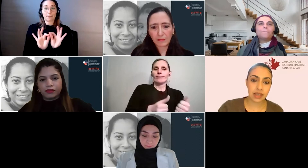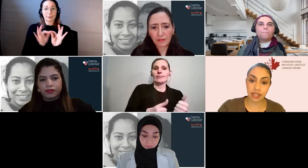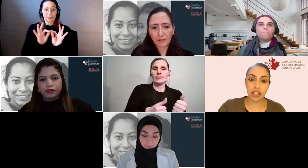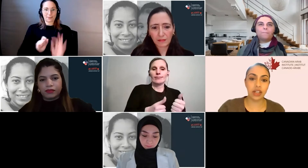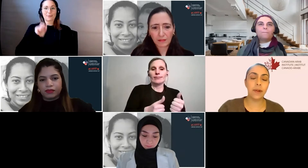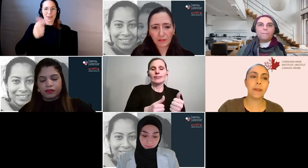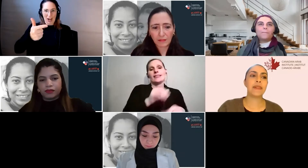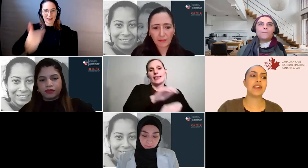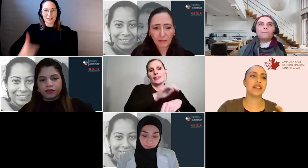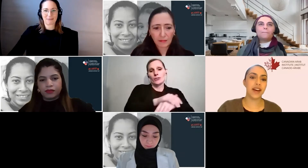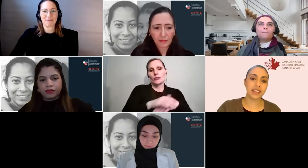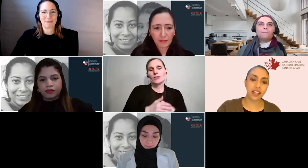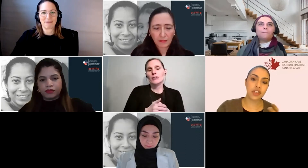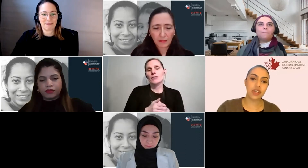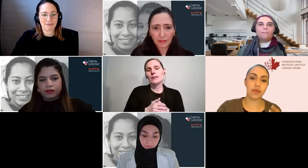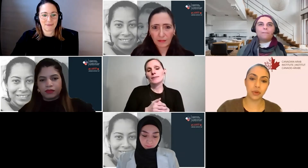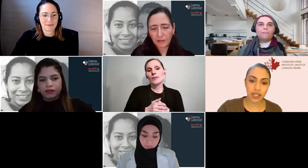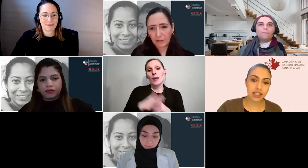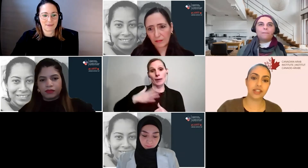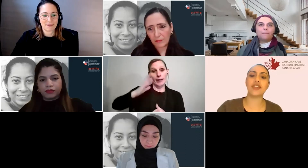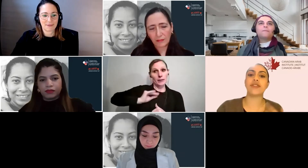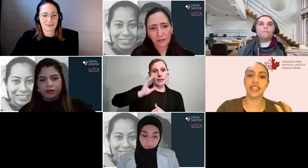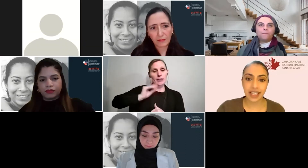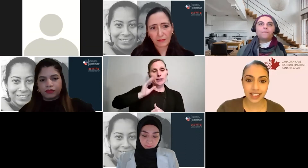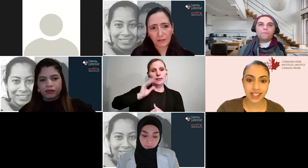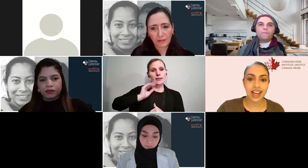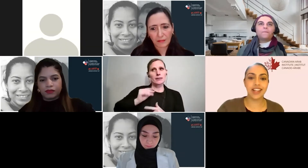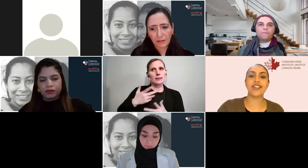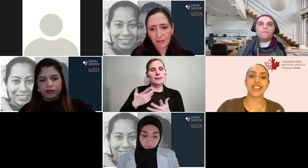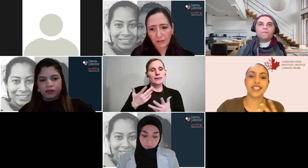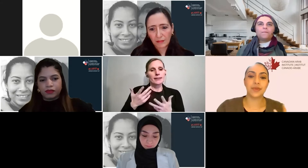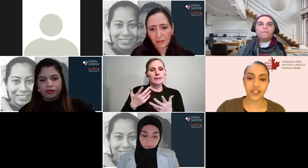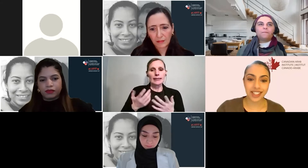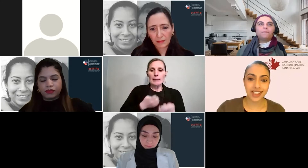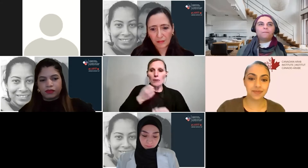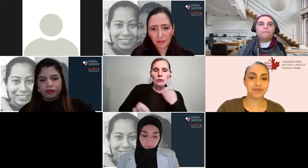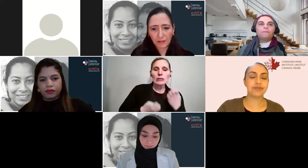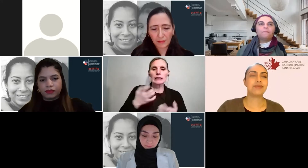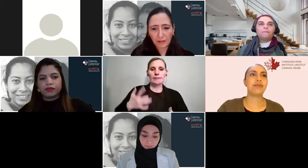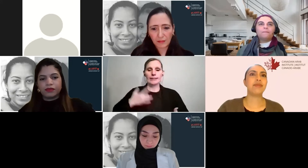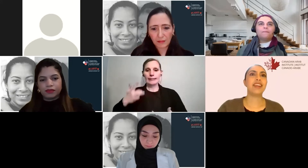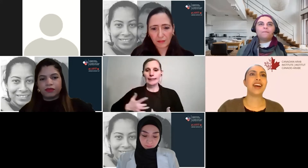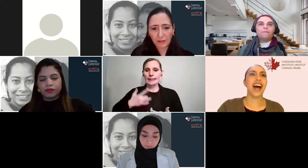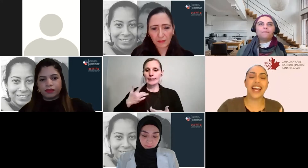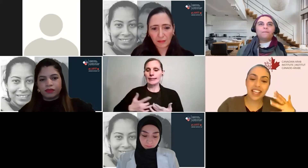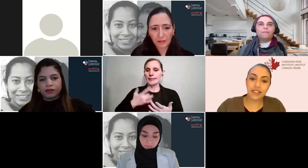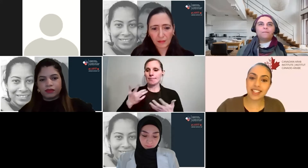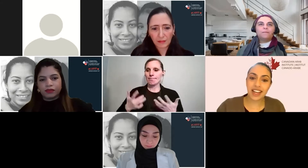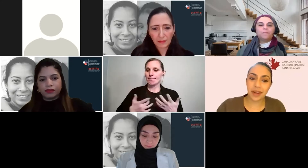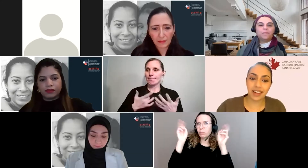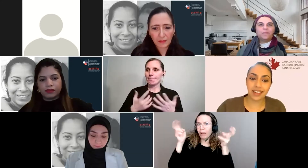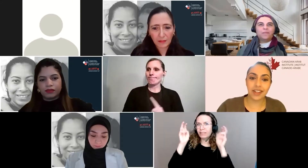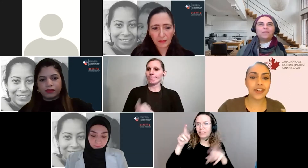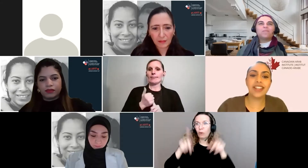experience in particular is the fact that certain emotions and certain feelings and certain expressions, I think first